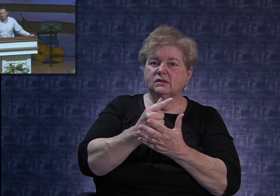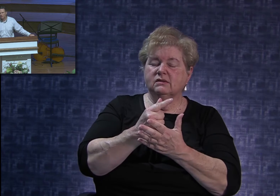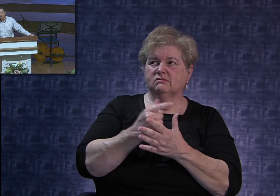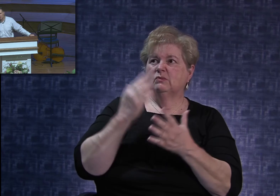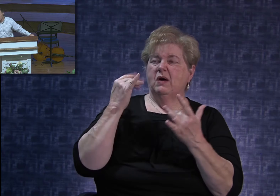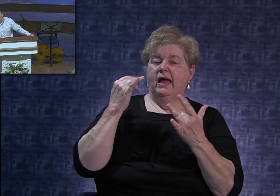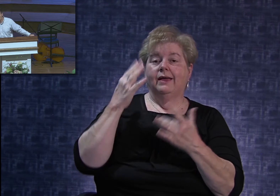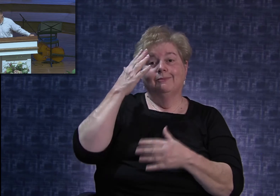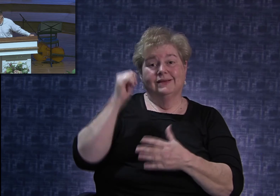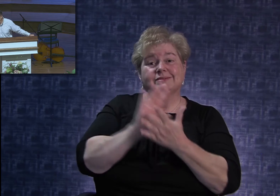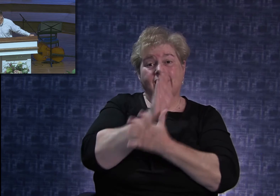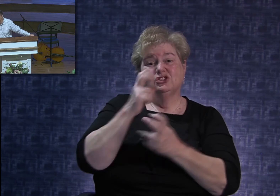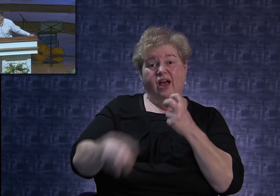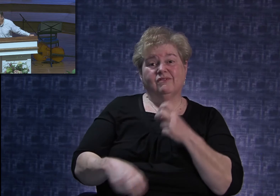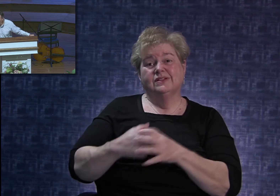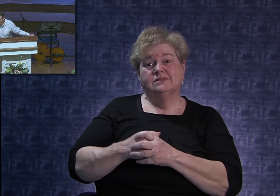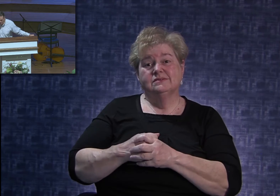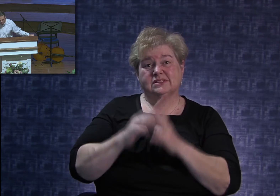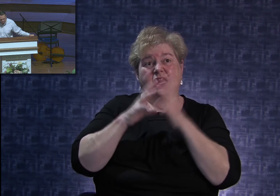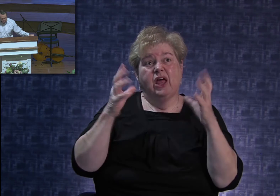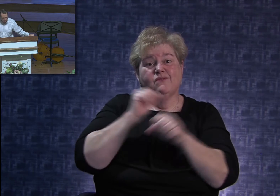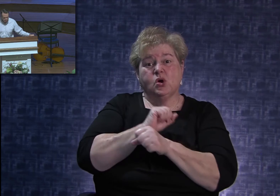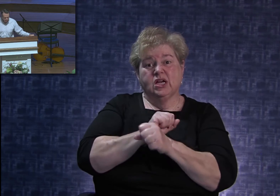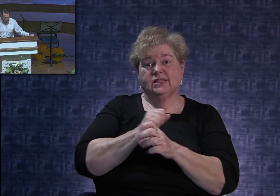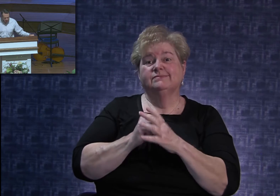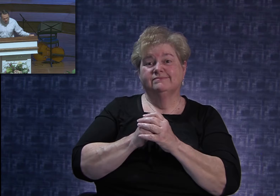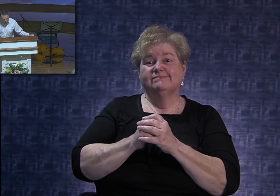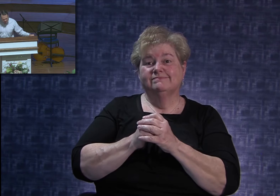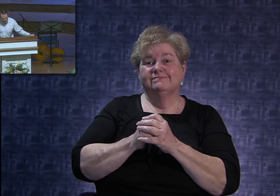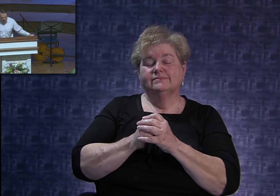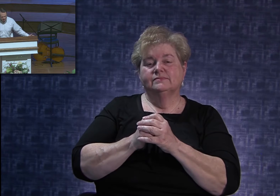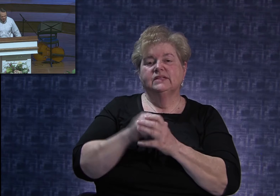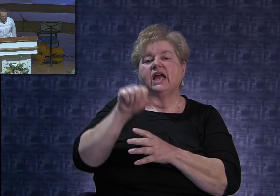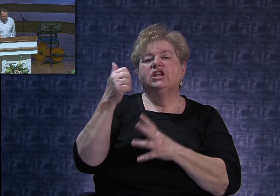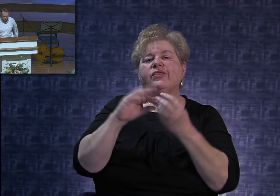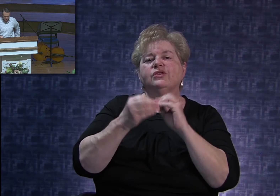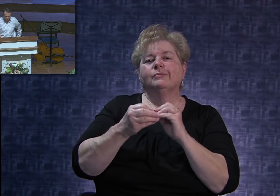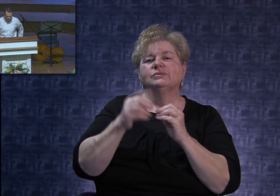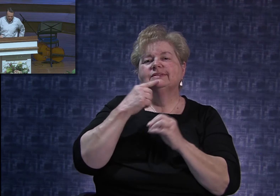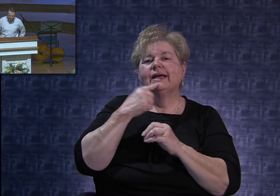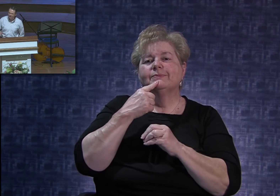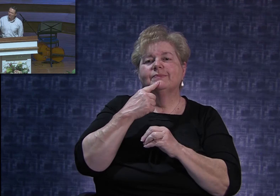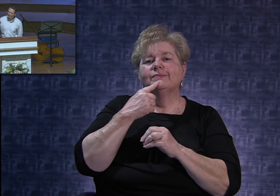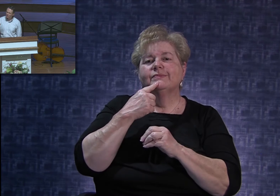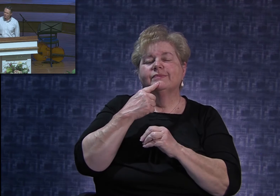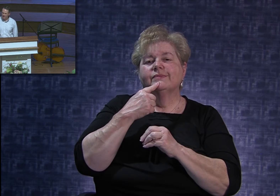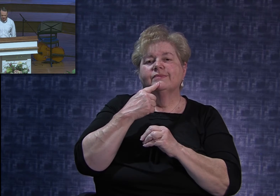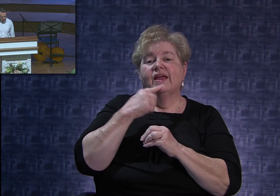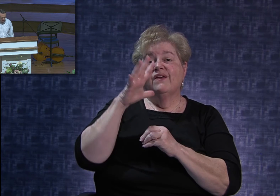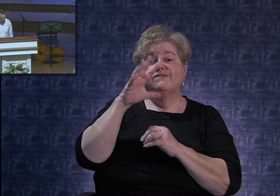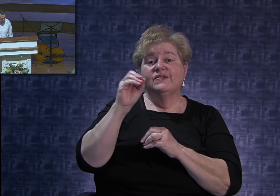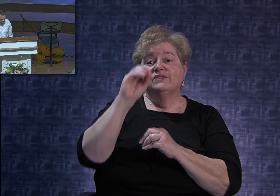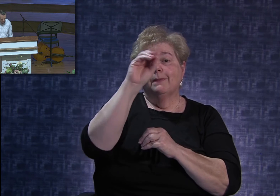Why? College is hard, it's difficult, it's a lot of work. Another statistic found that